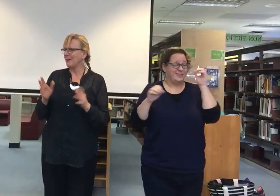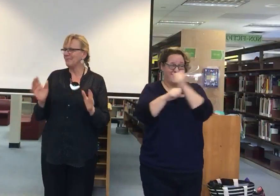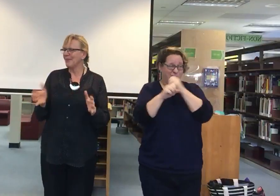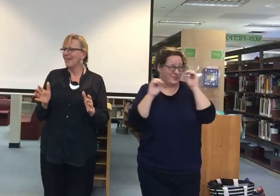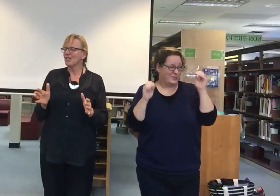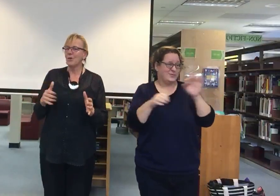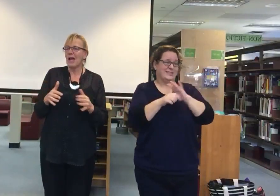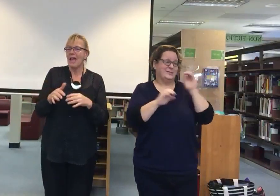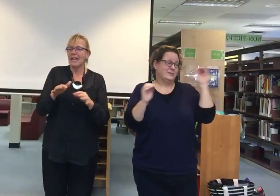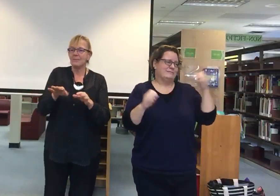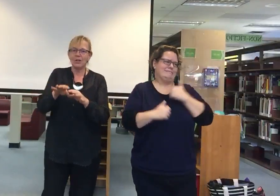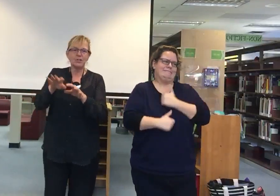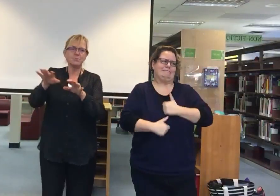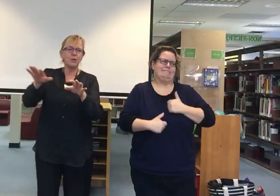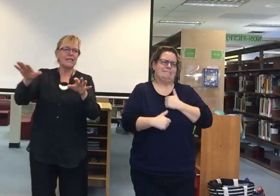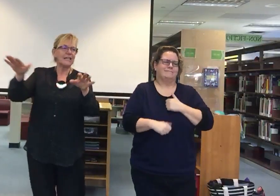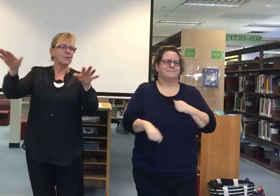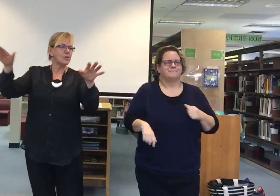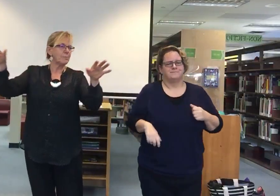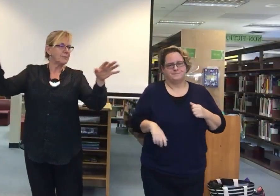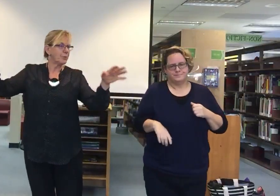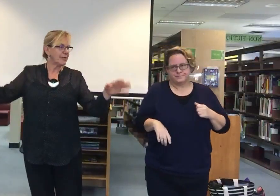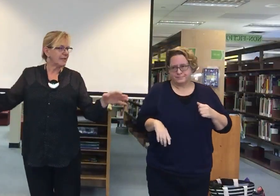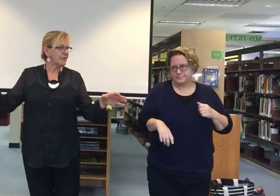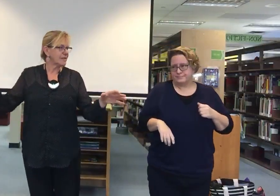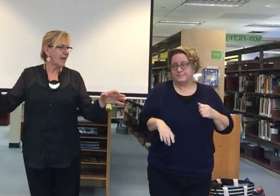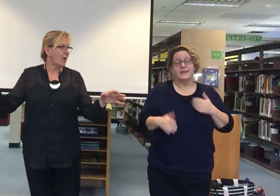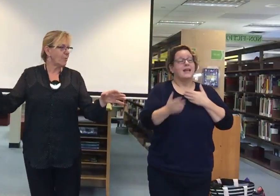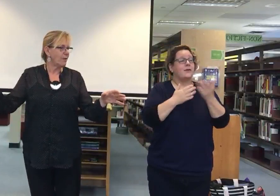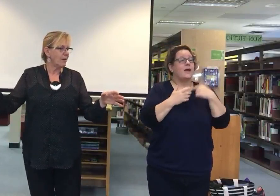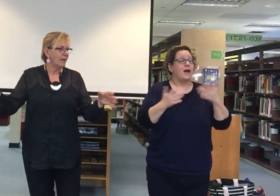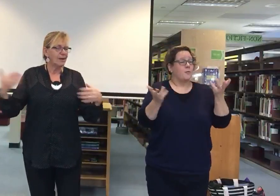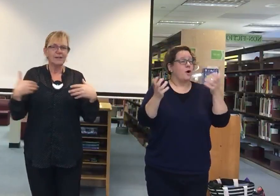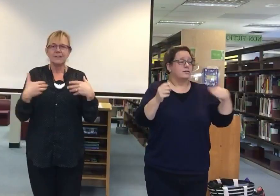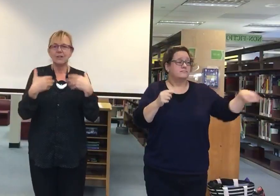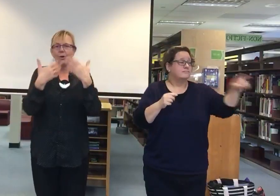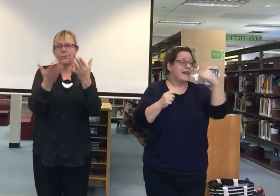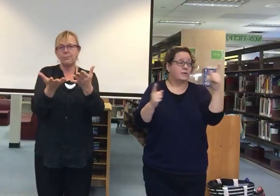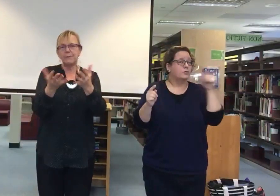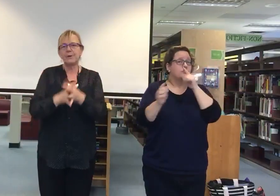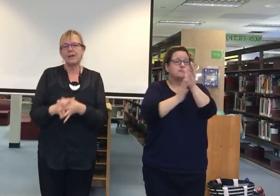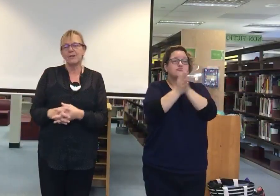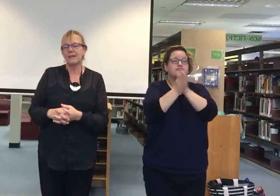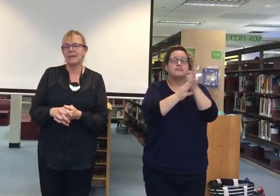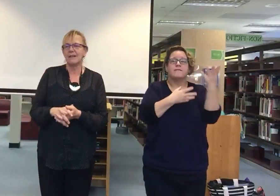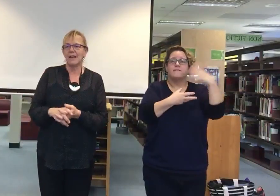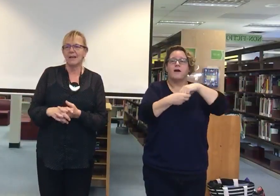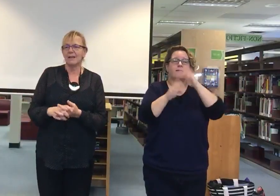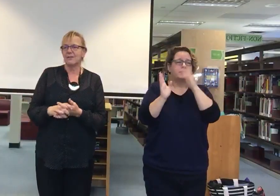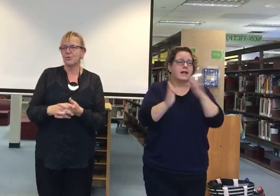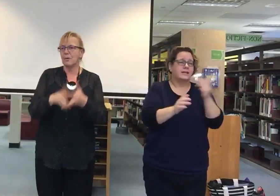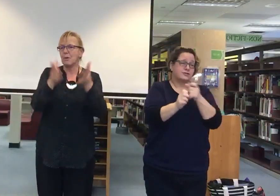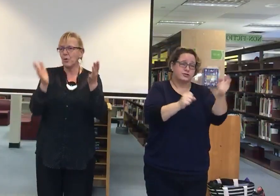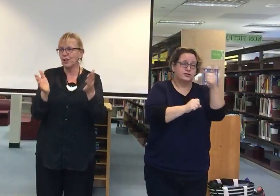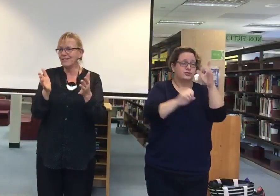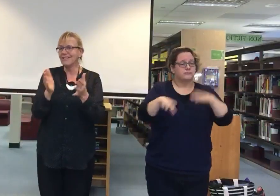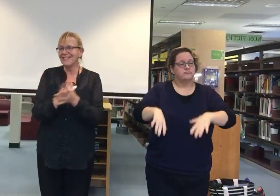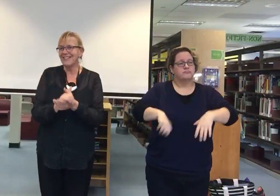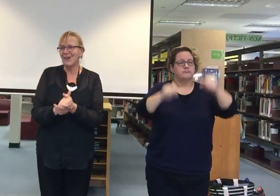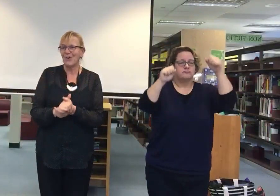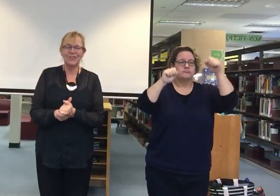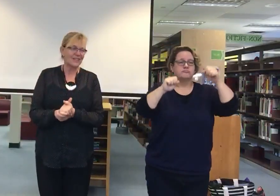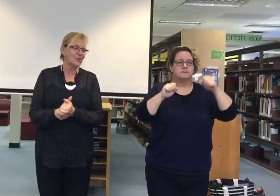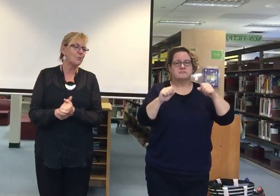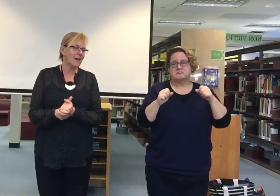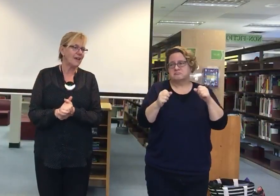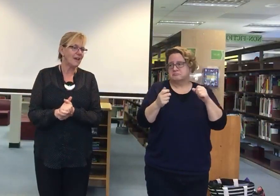and coffee. But so, and I'm not just putting it out to people here to help, you know, people out in the streaming world,